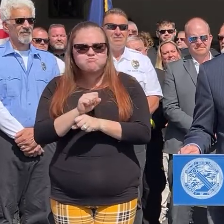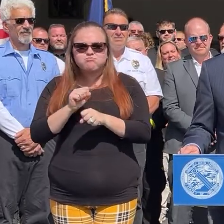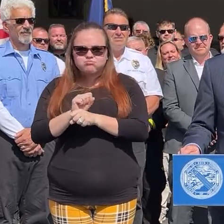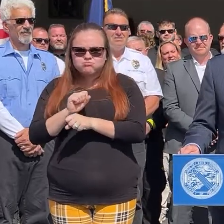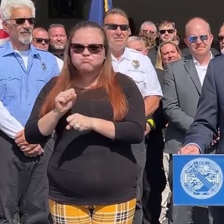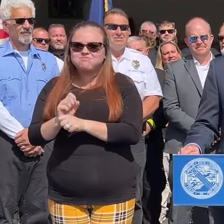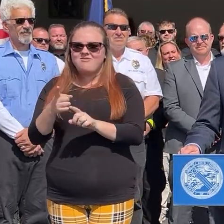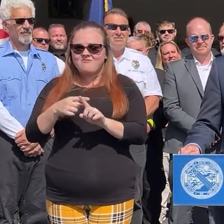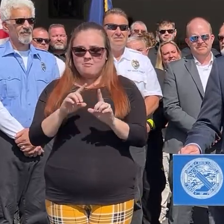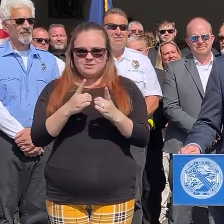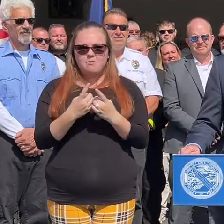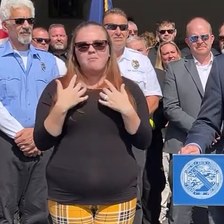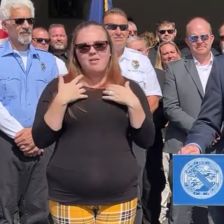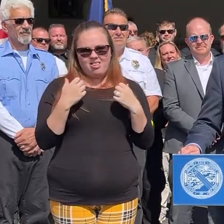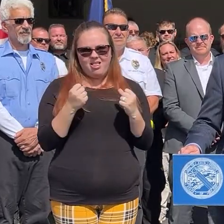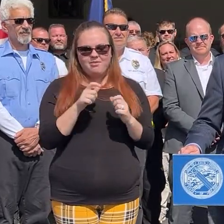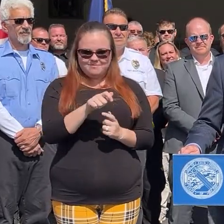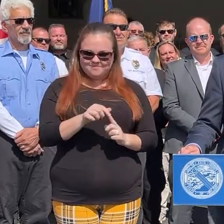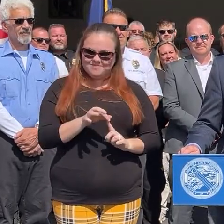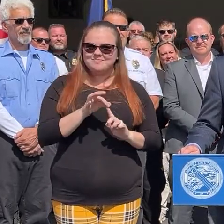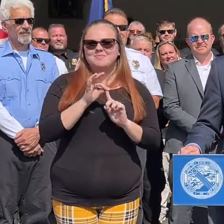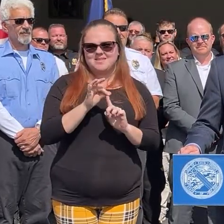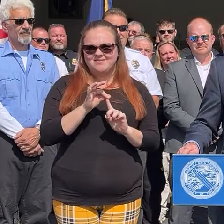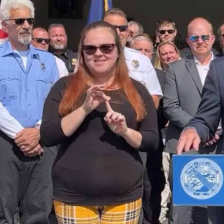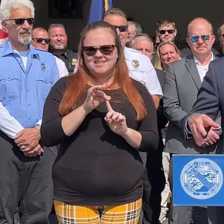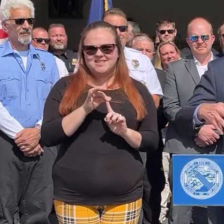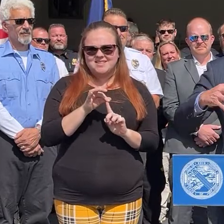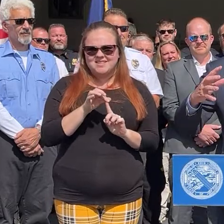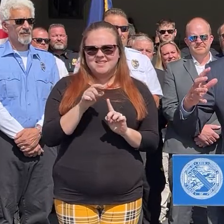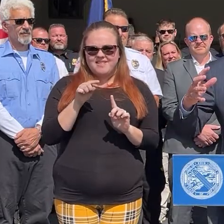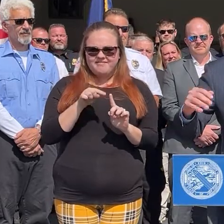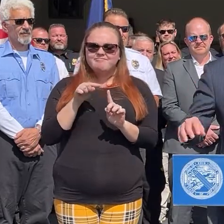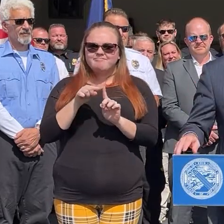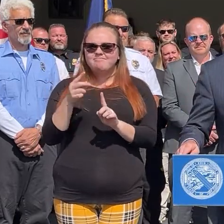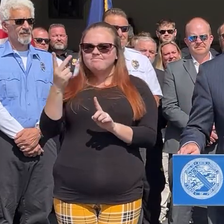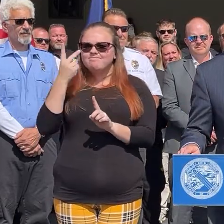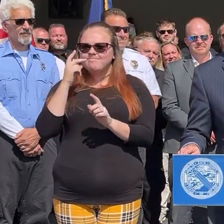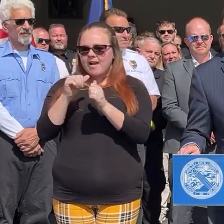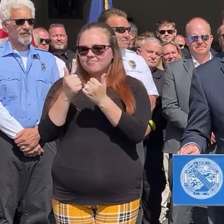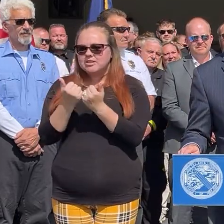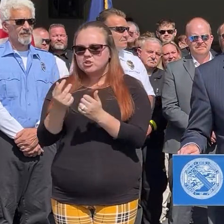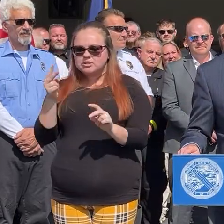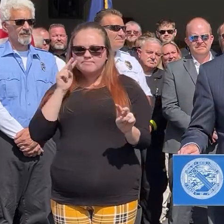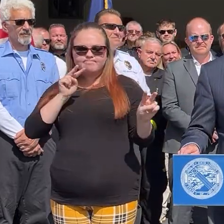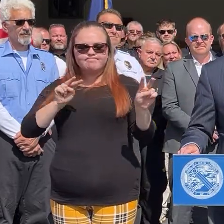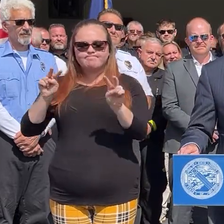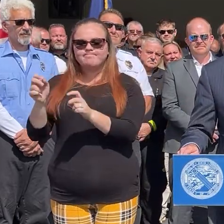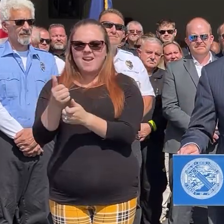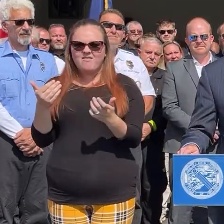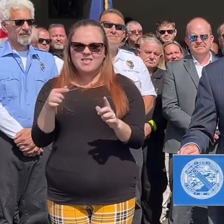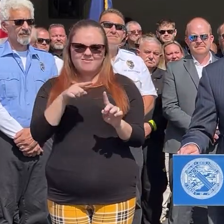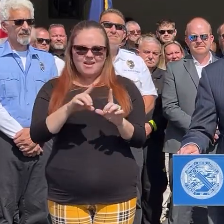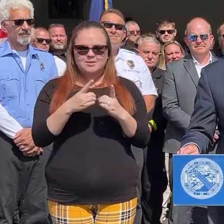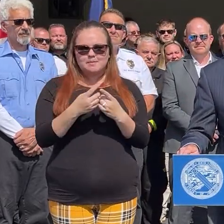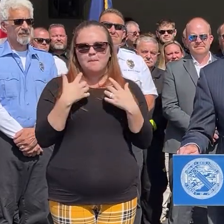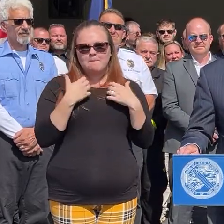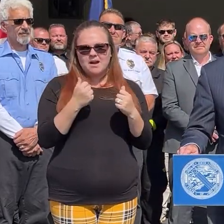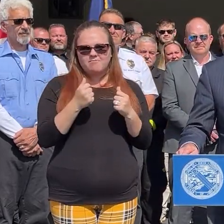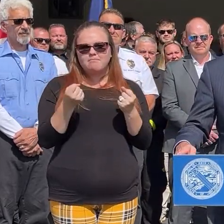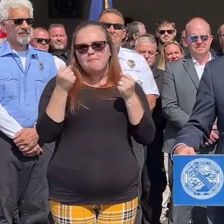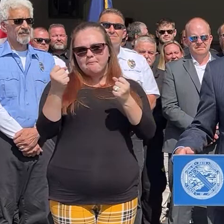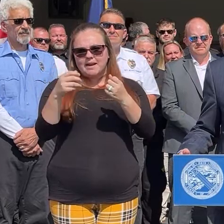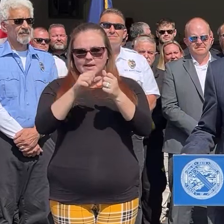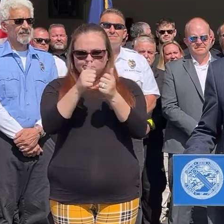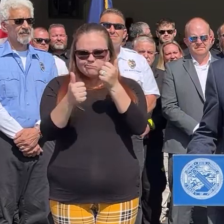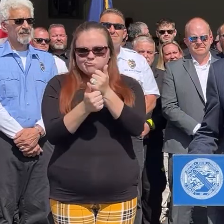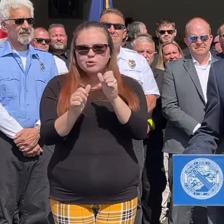work from our Department of Health, which is the overseeing agency. The Department of Health has a number of subdivisions,